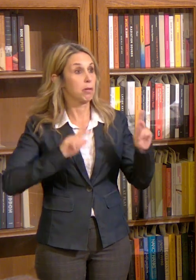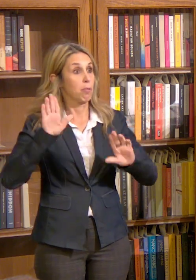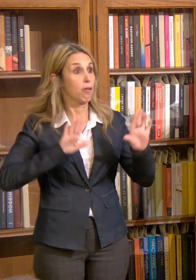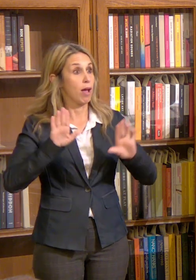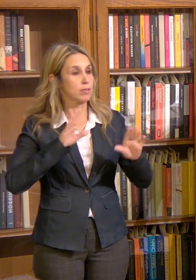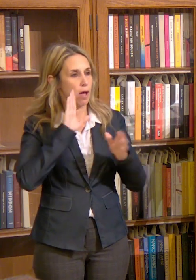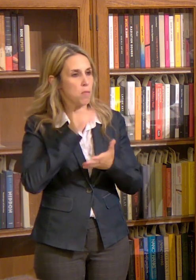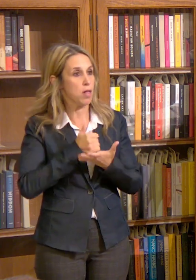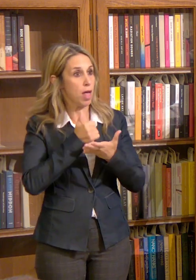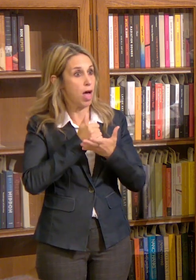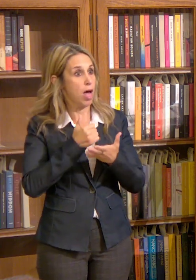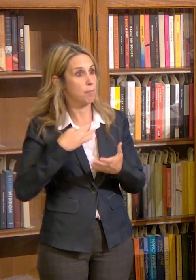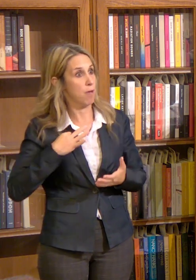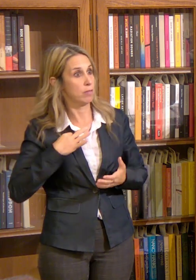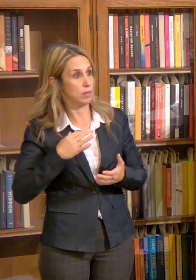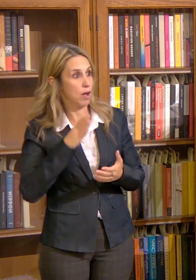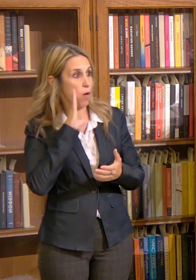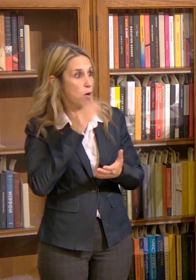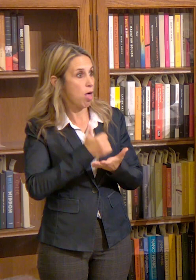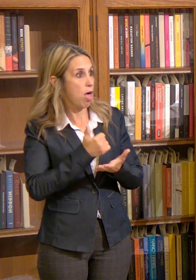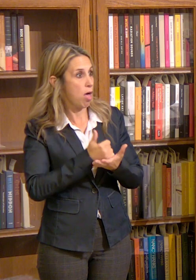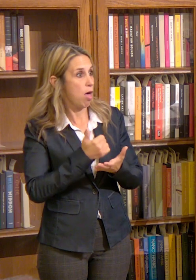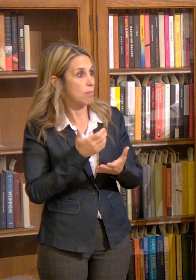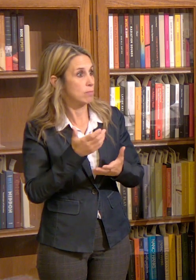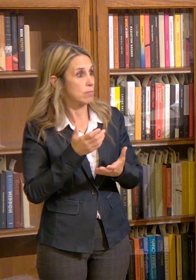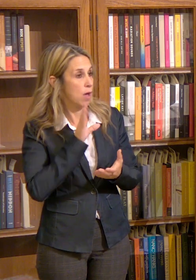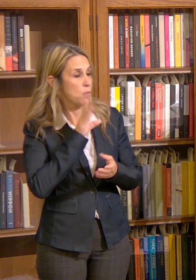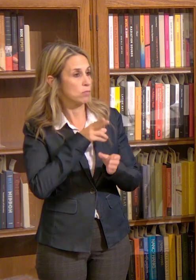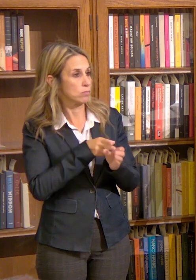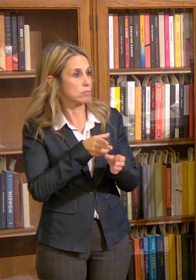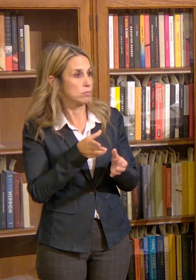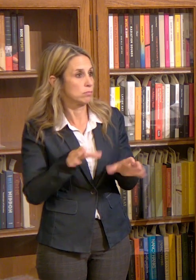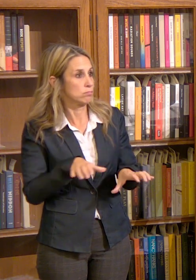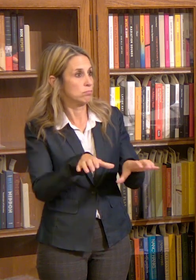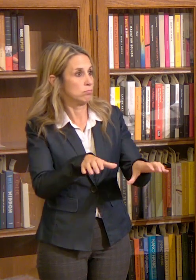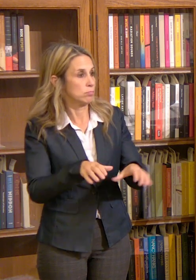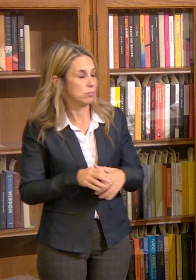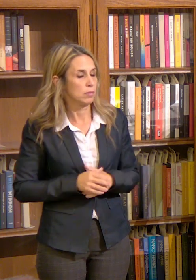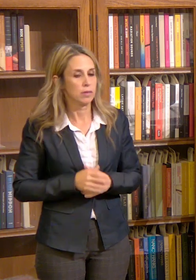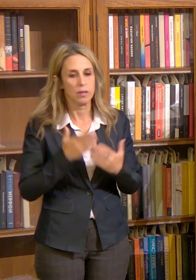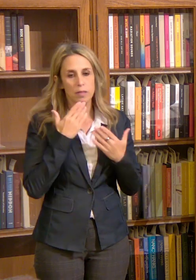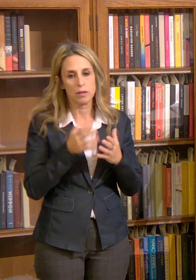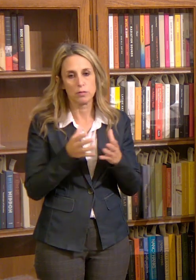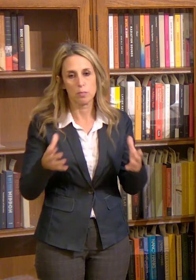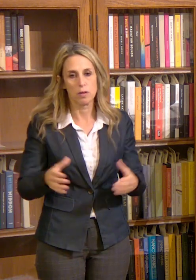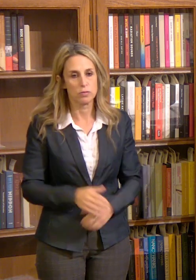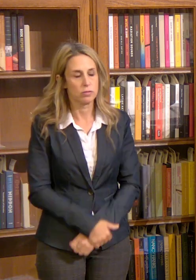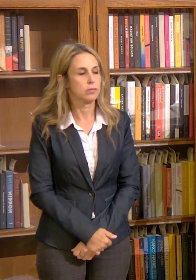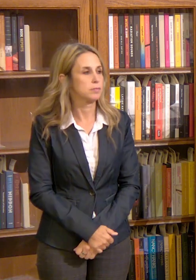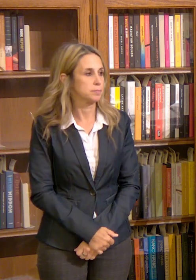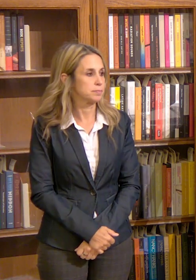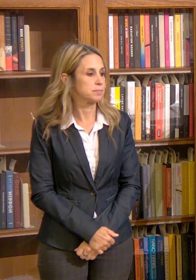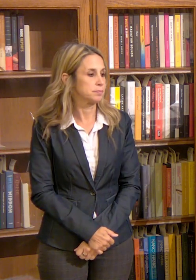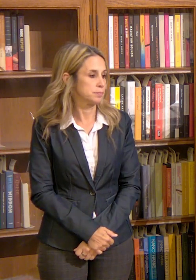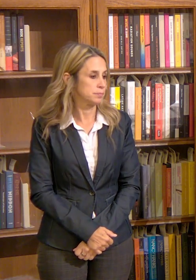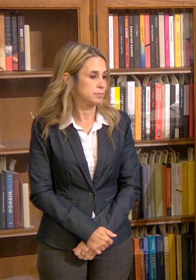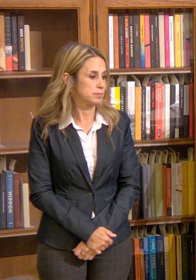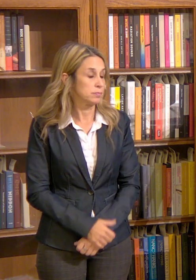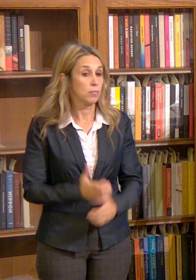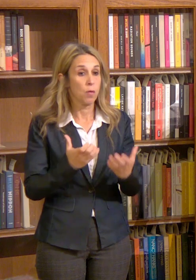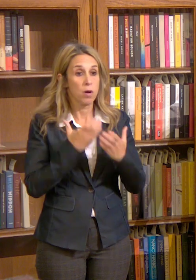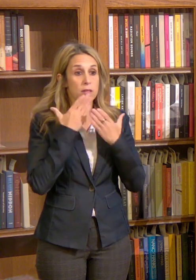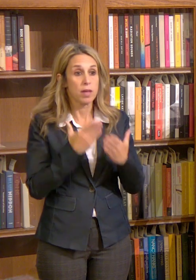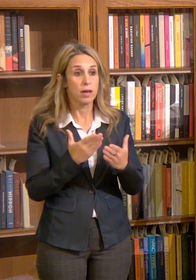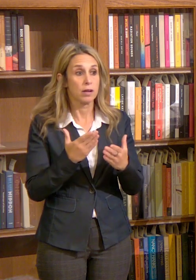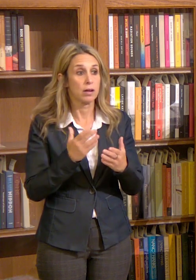hand and said I'll help out I'll lean in I'll I'll I'll chip in so thank you so much I want to